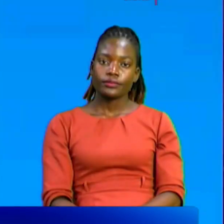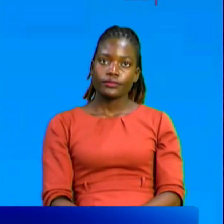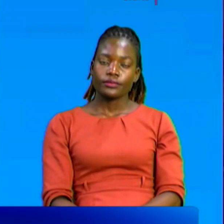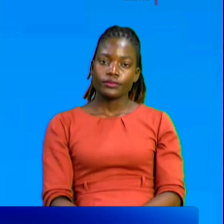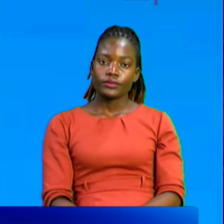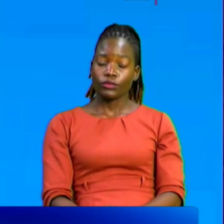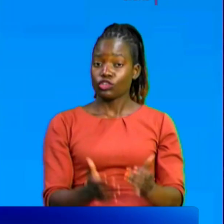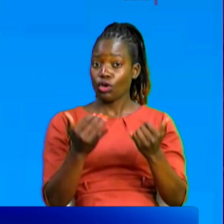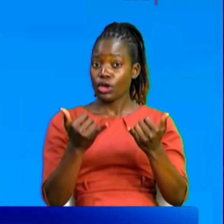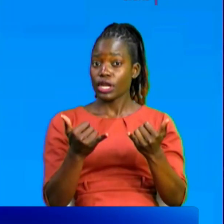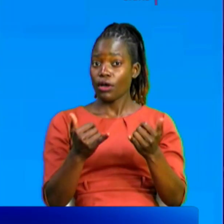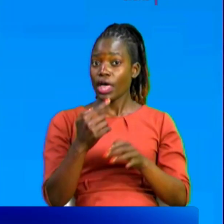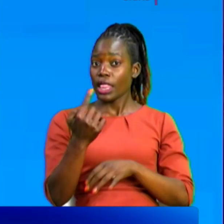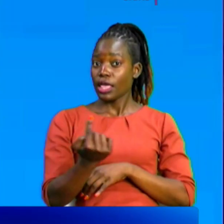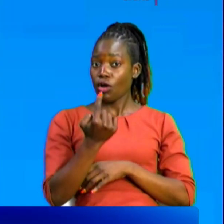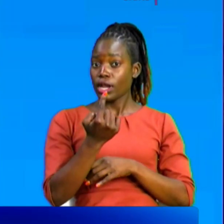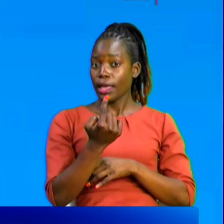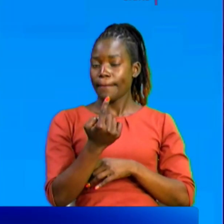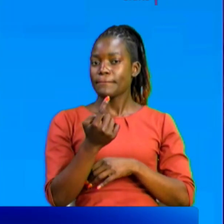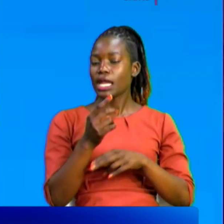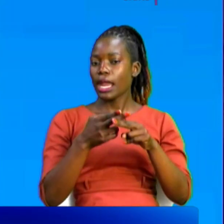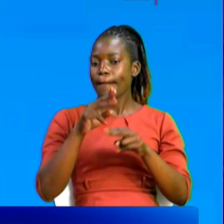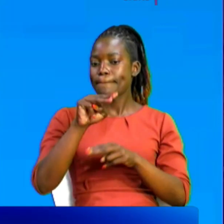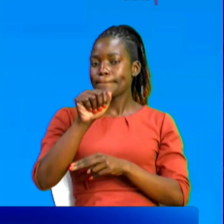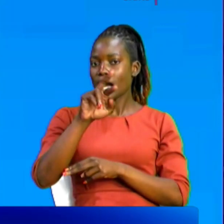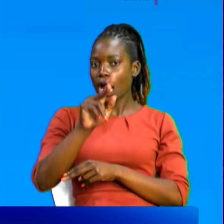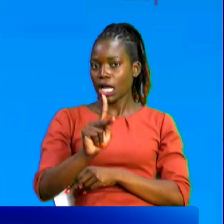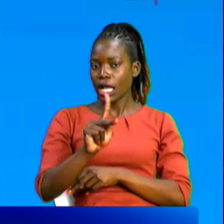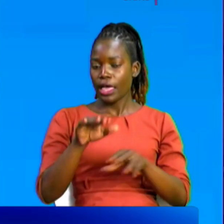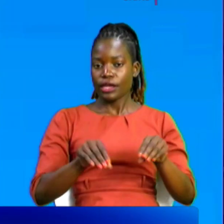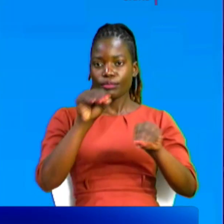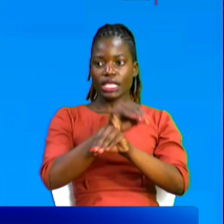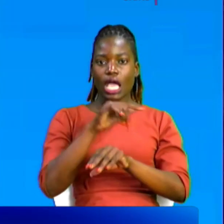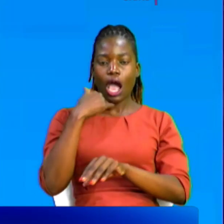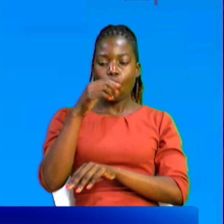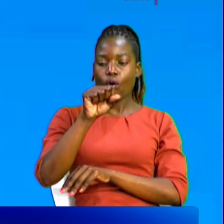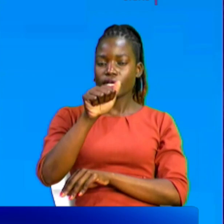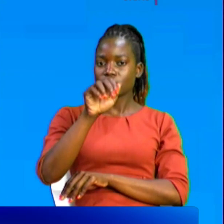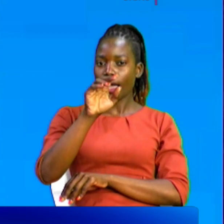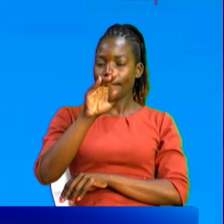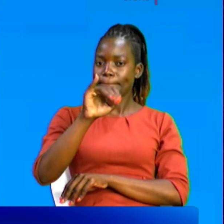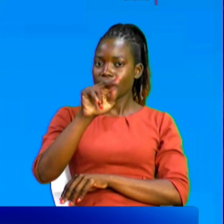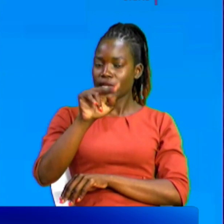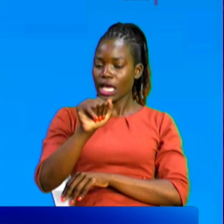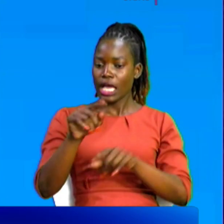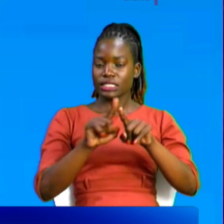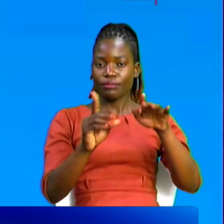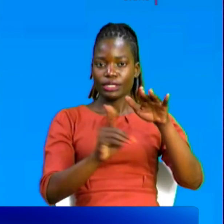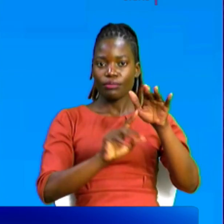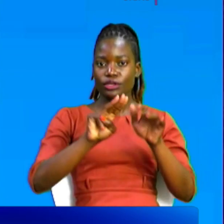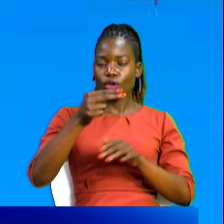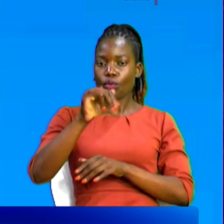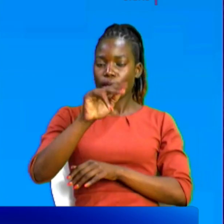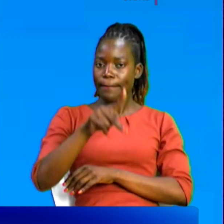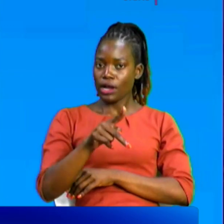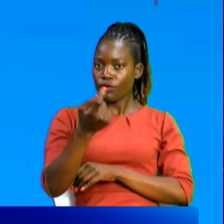In this regard, the Honorable Mark Mwenje MP forthwith replaces Sabina Chege MP as the Deputy Whip of the